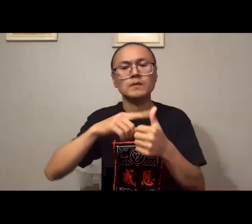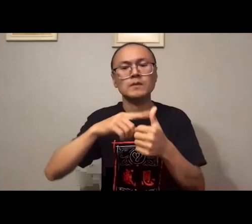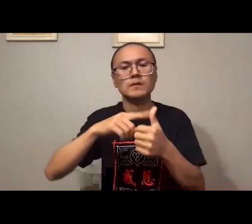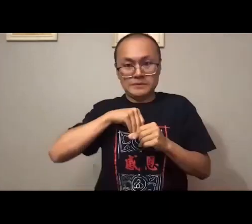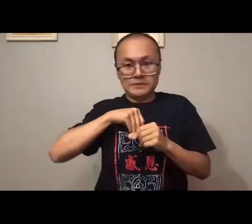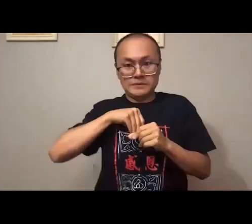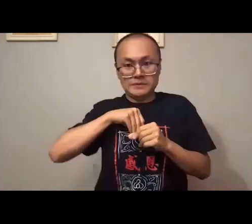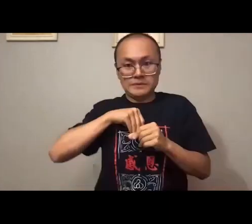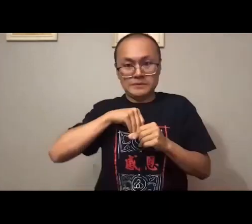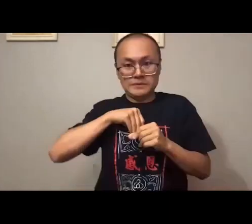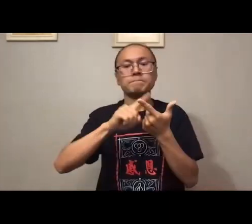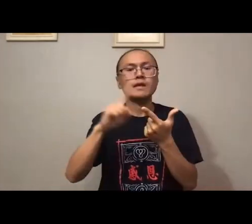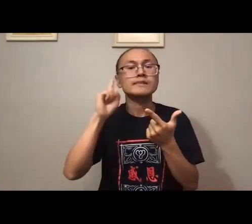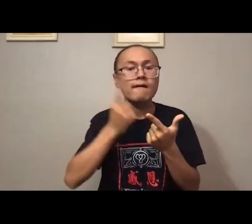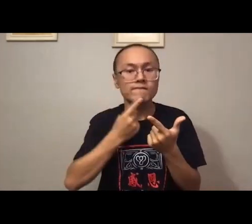2nd grade.